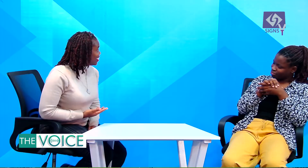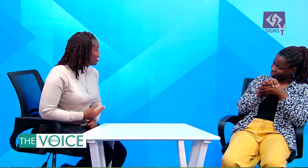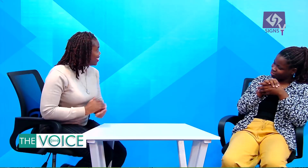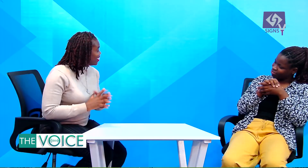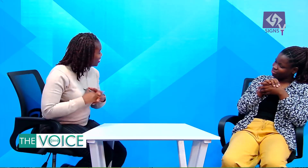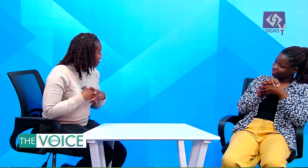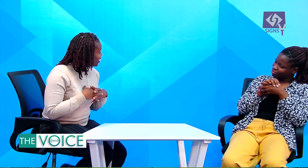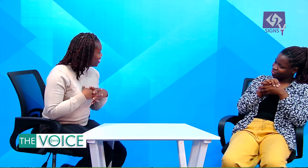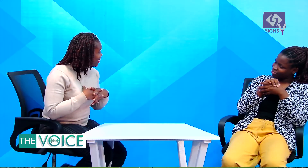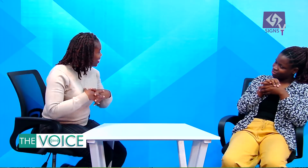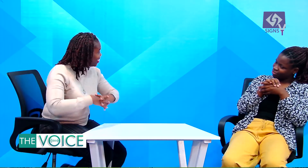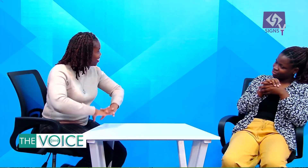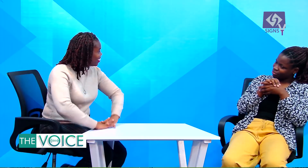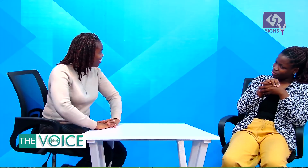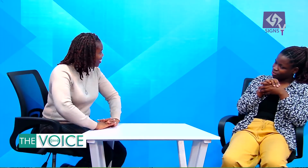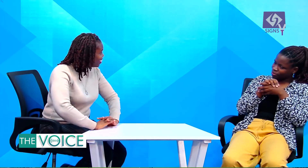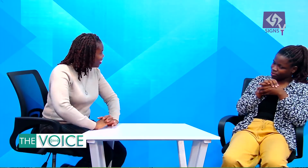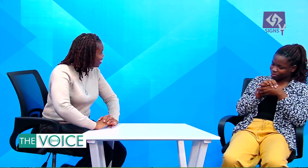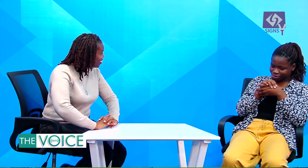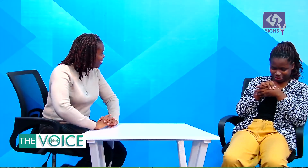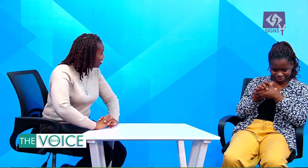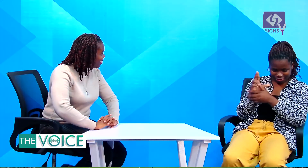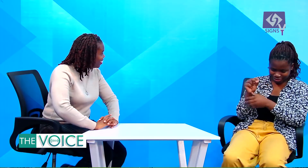taking advantage of me?